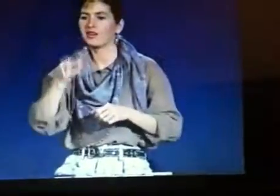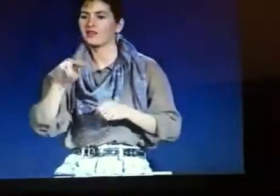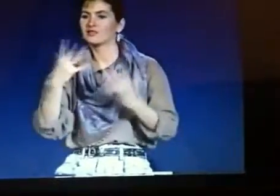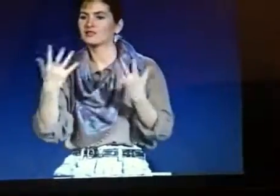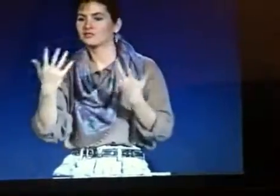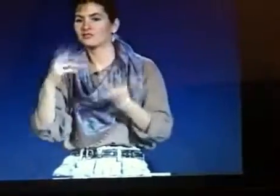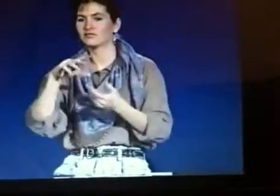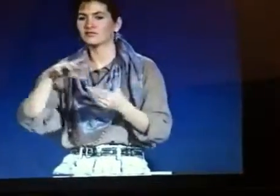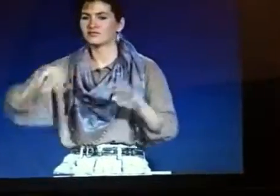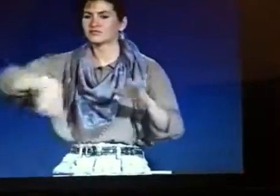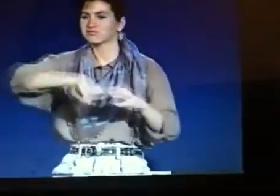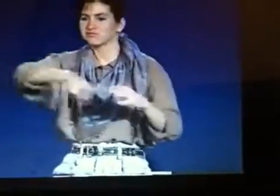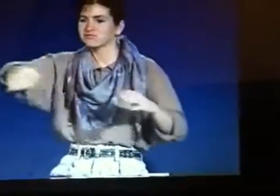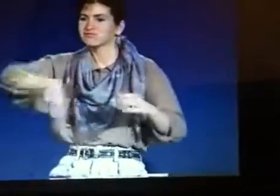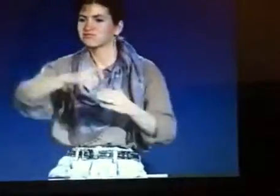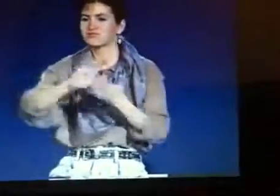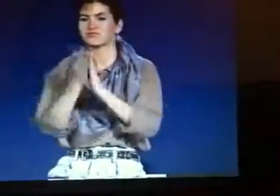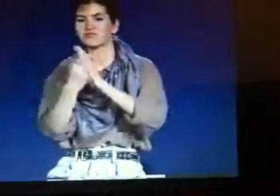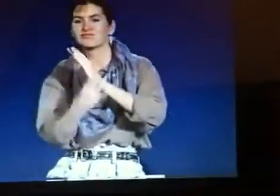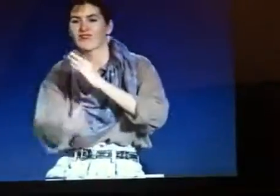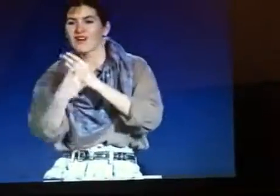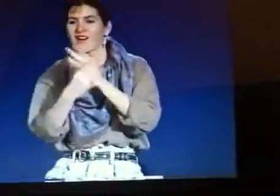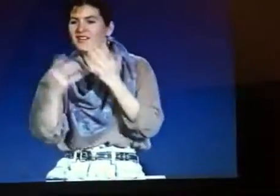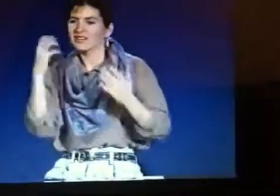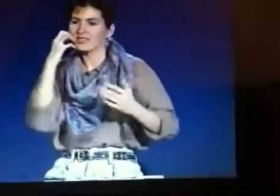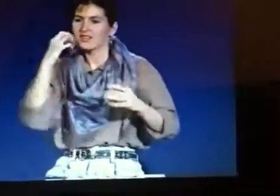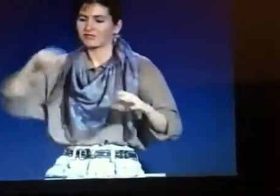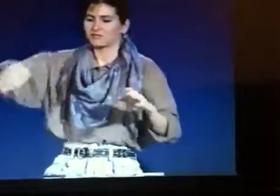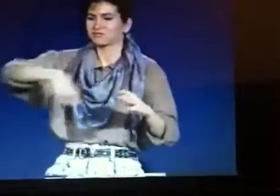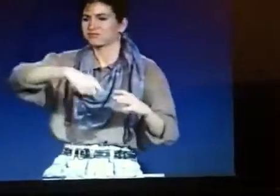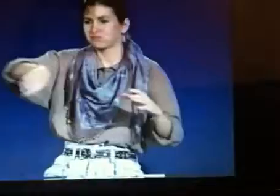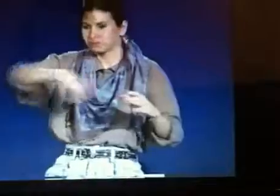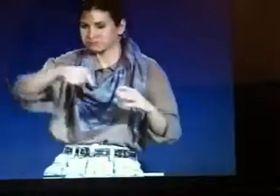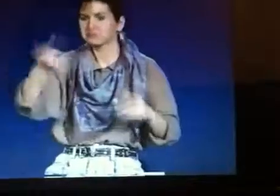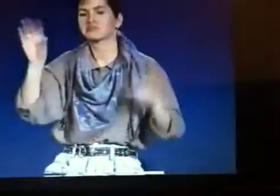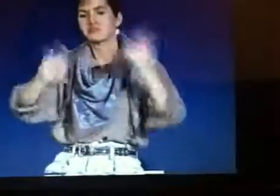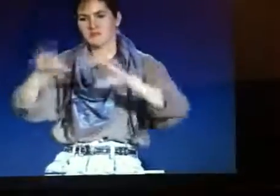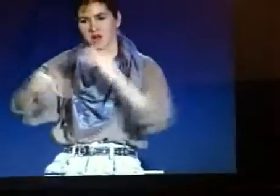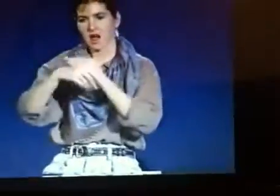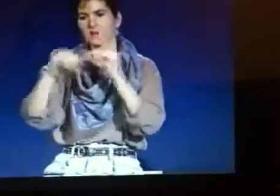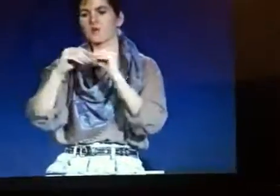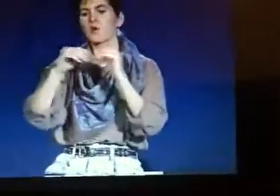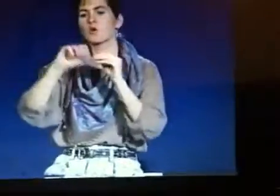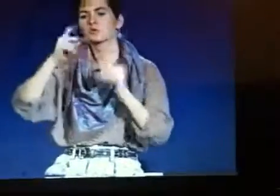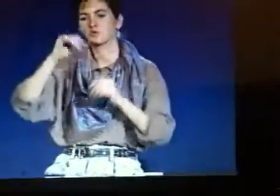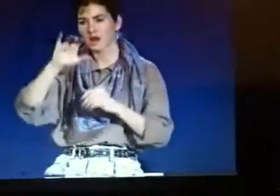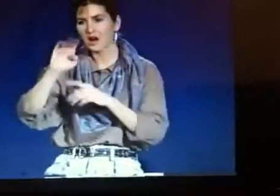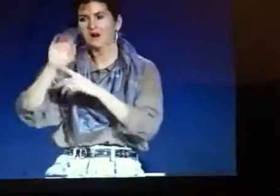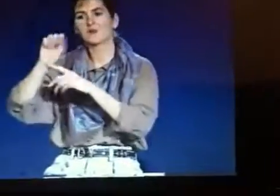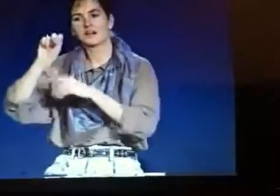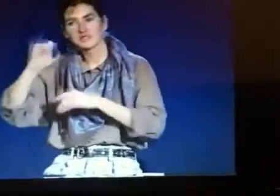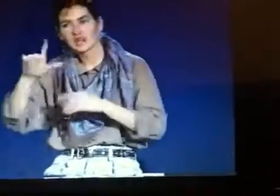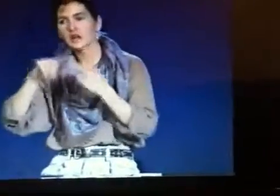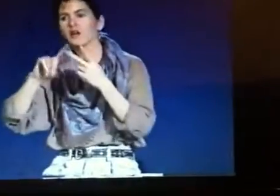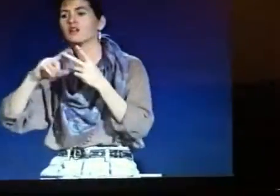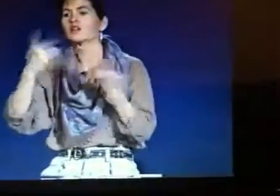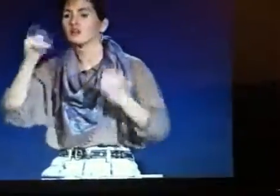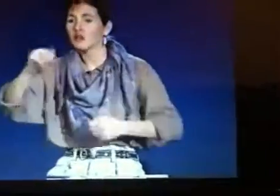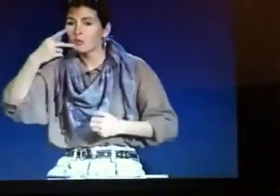And it's gonna get thicker. Yep, the longer that you boil it, it's gonna get